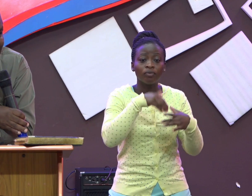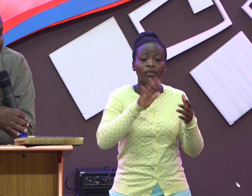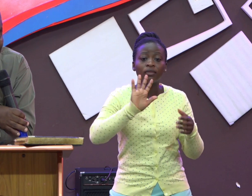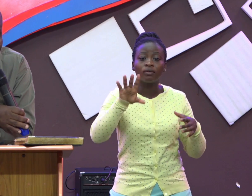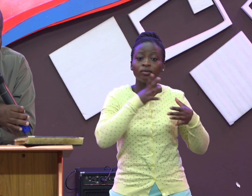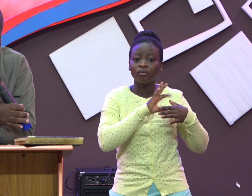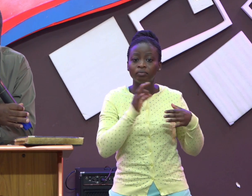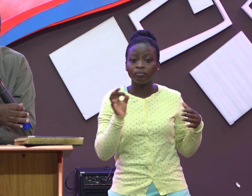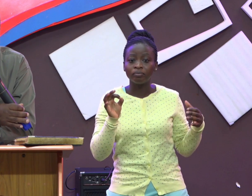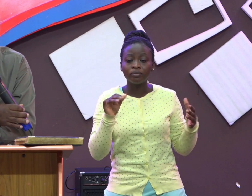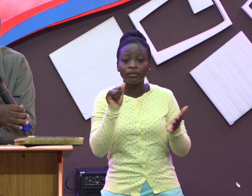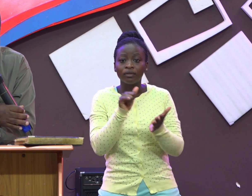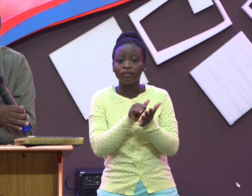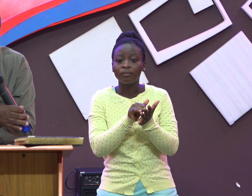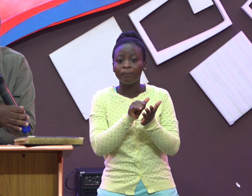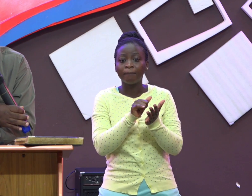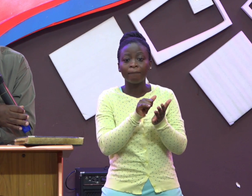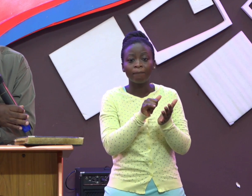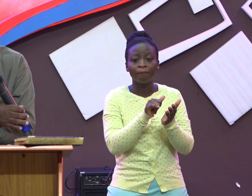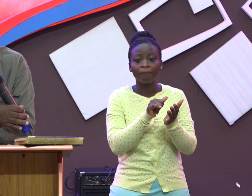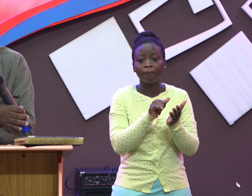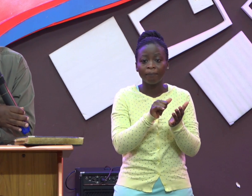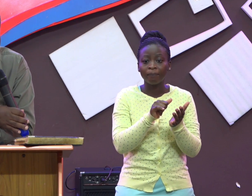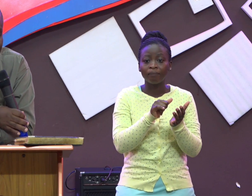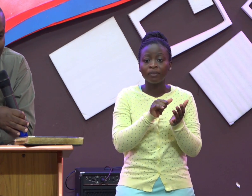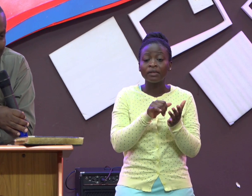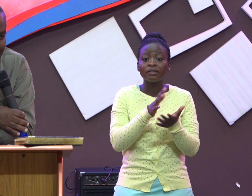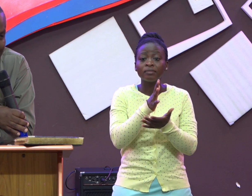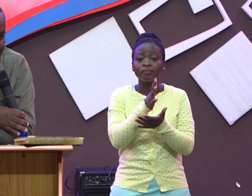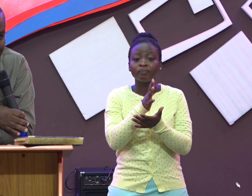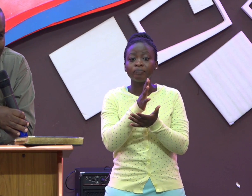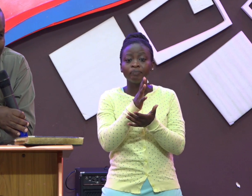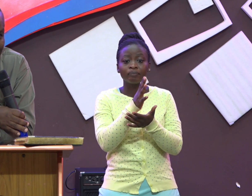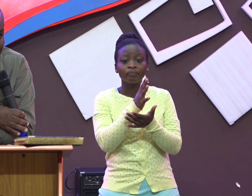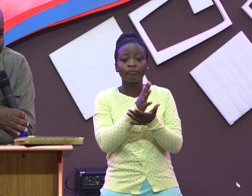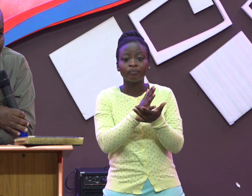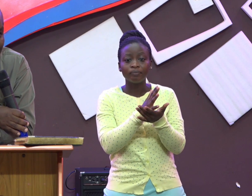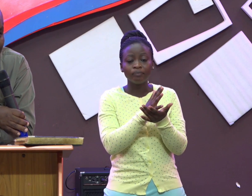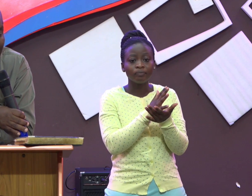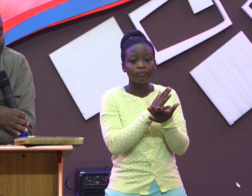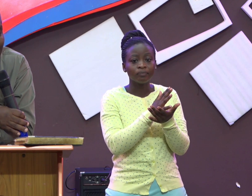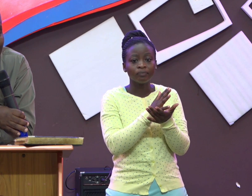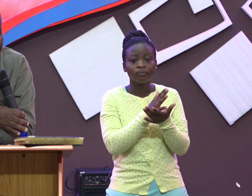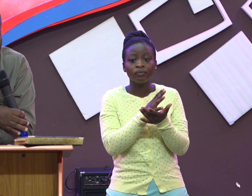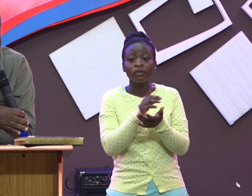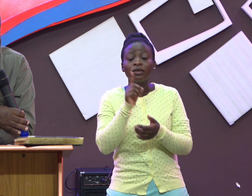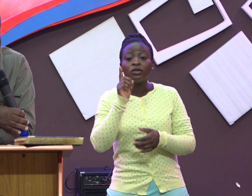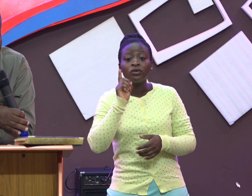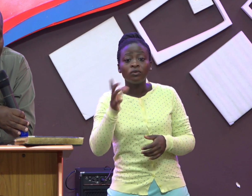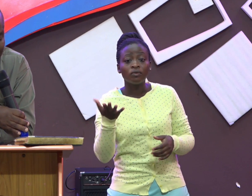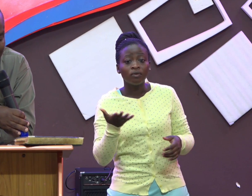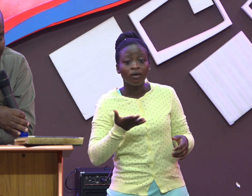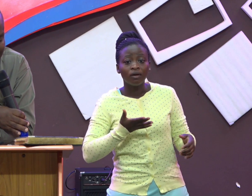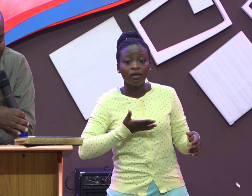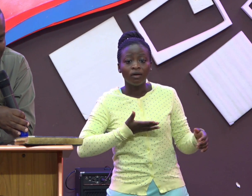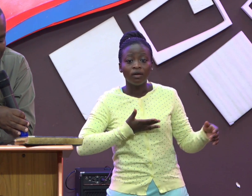troubles of this world. Waliwo byobogolero obogolezi nebiva masogo. There are some things that you just shout for and they just depart from you. Obera nobulamu obuwangula nga